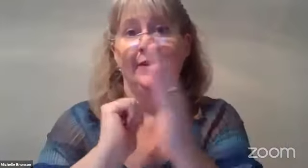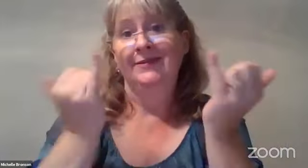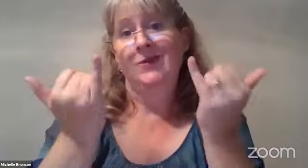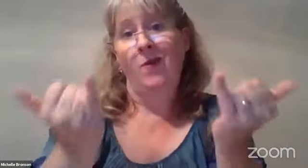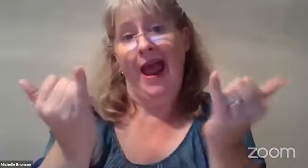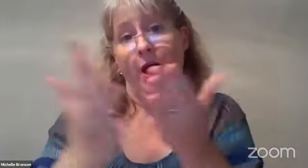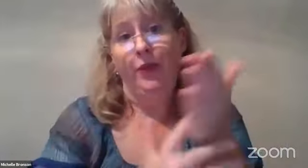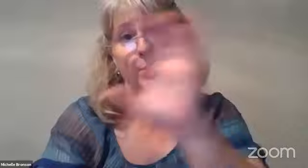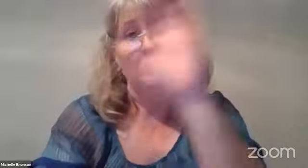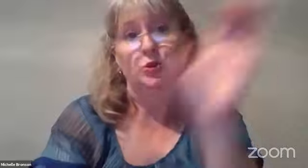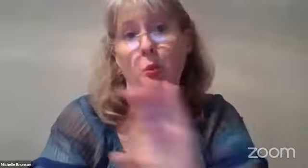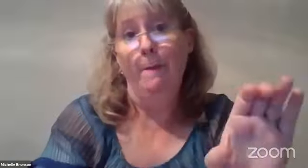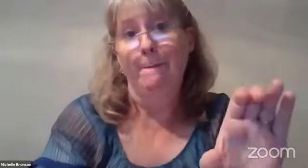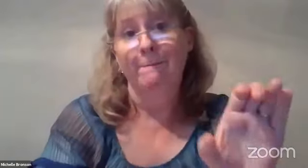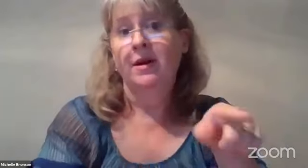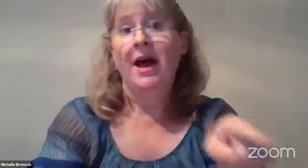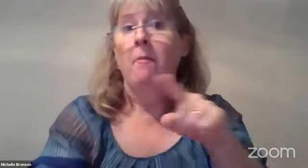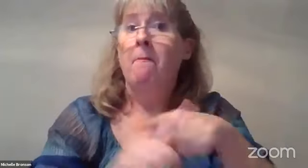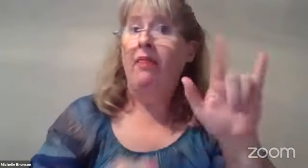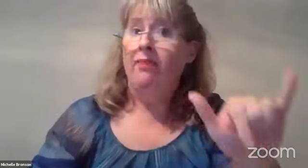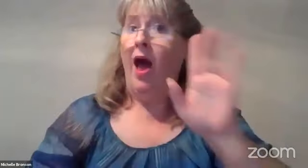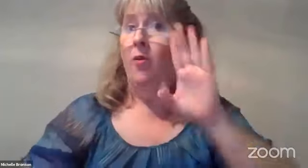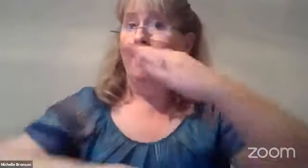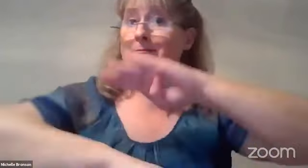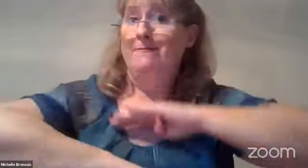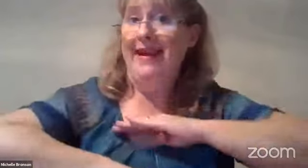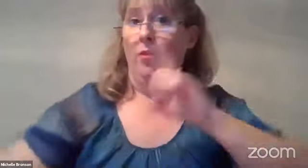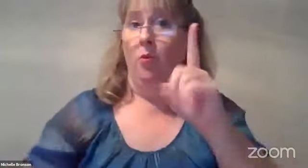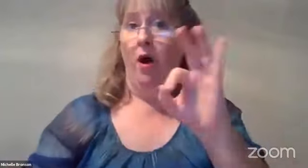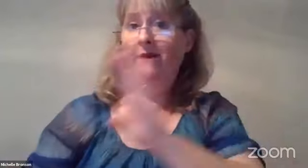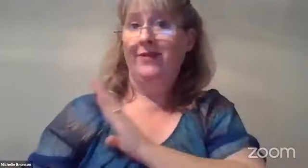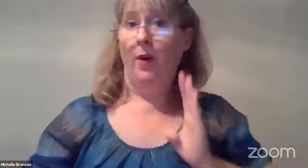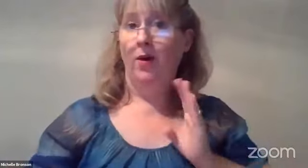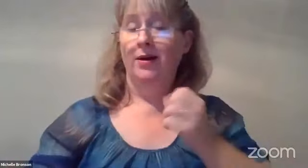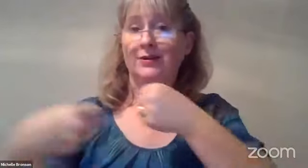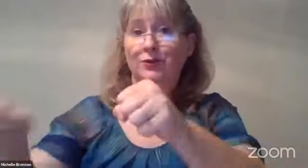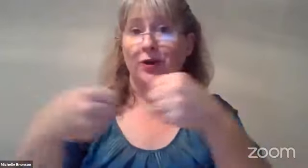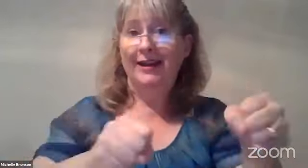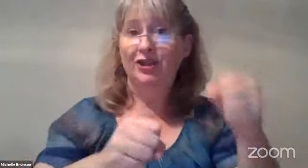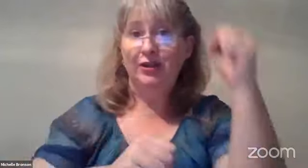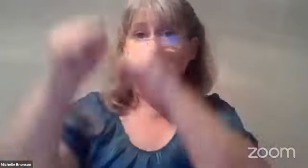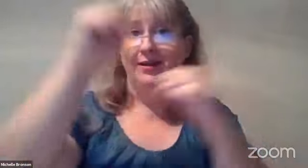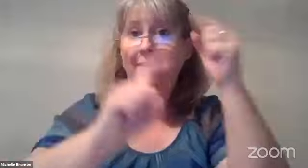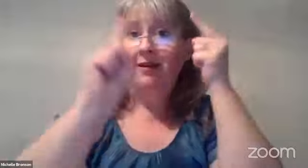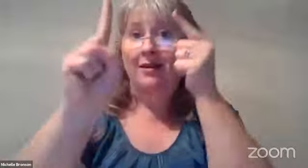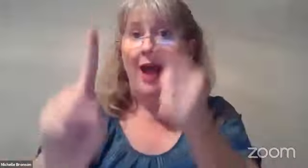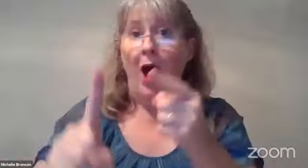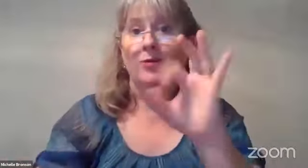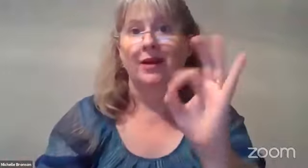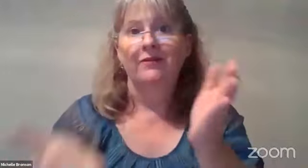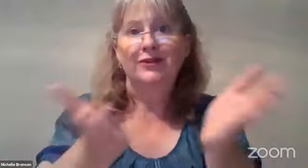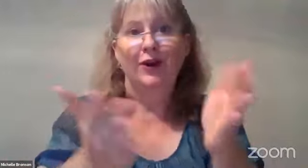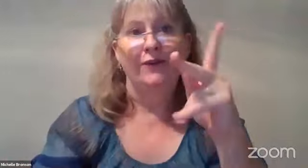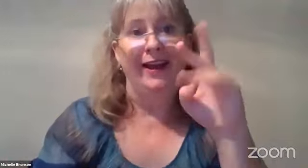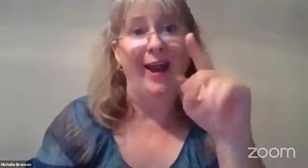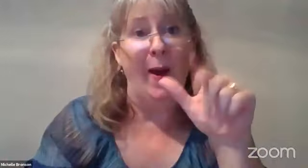5. So now we'll be hosting that through Zoom, and that will meet with the board's strategic goals